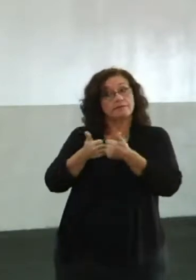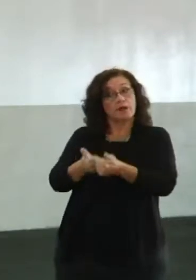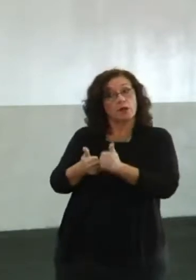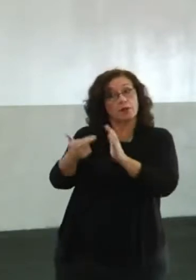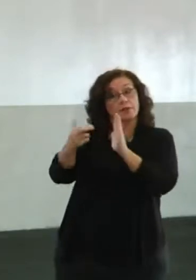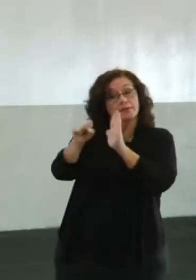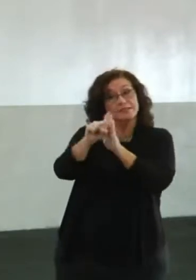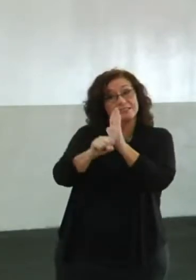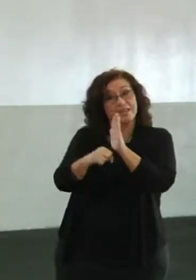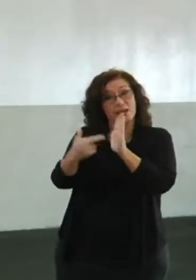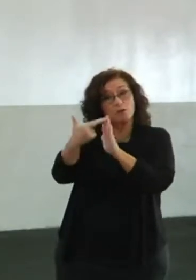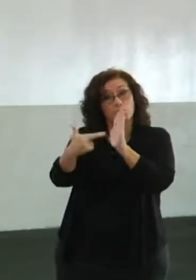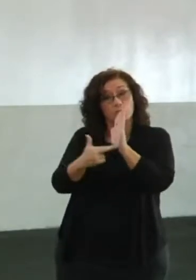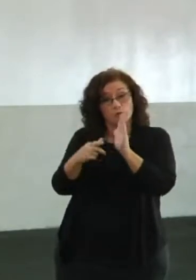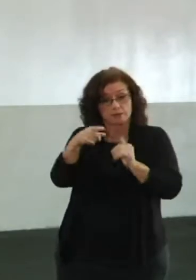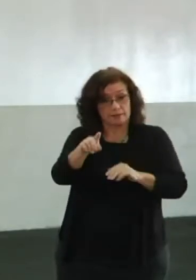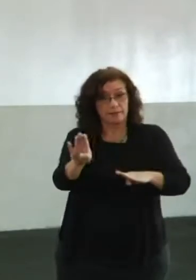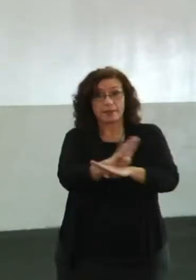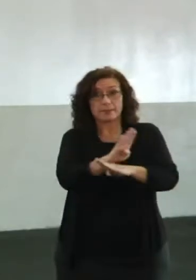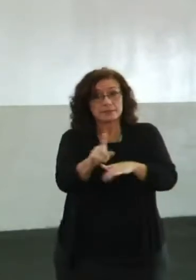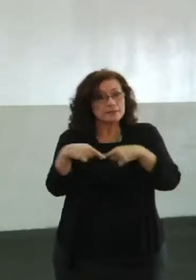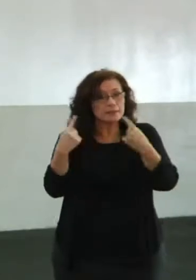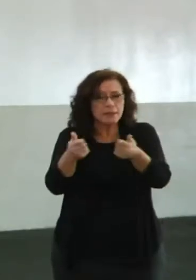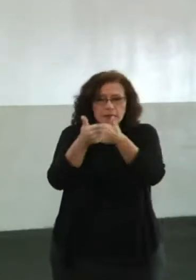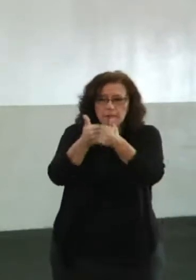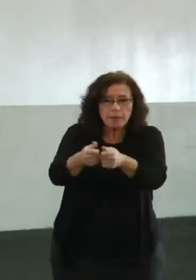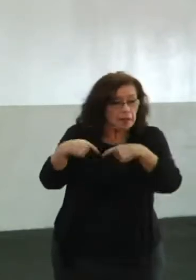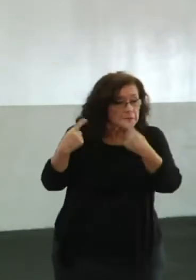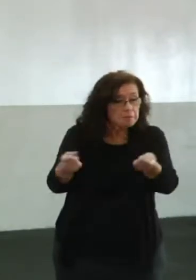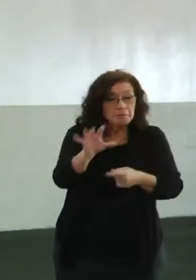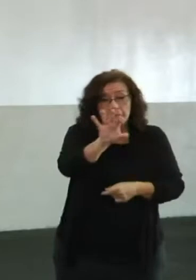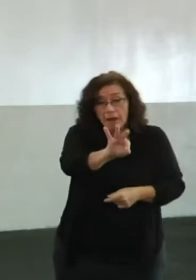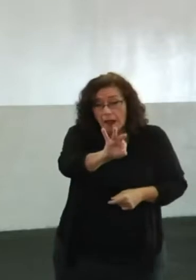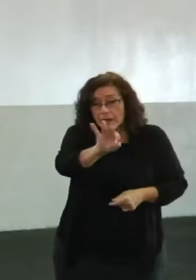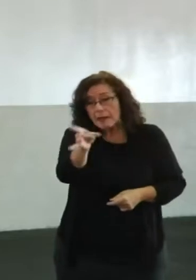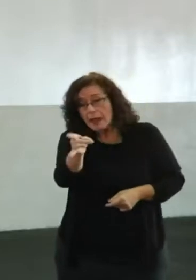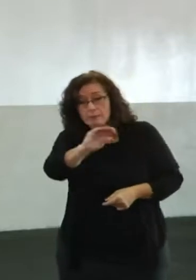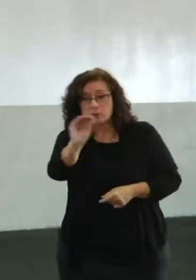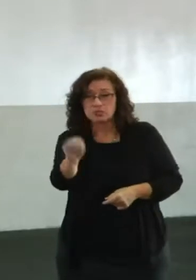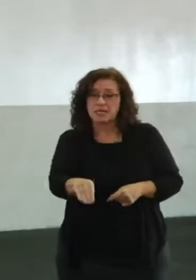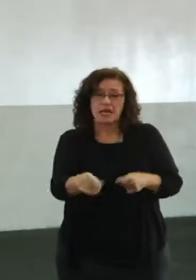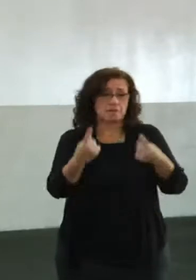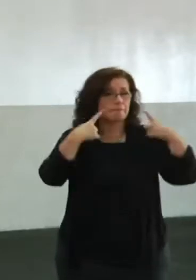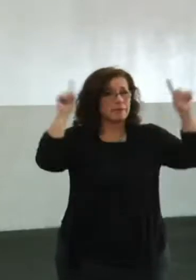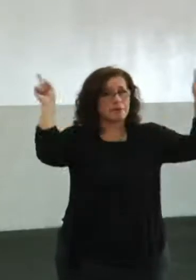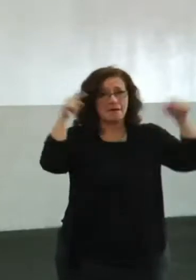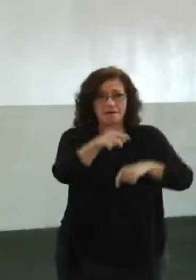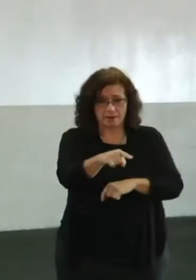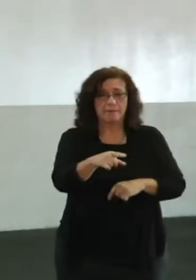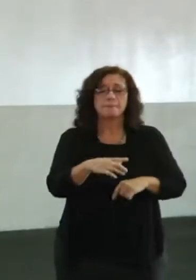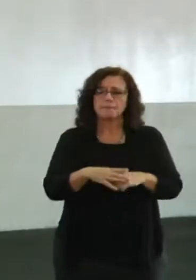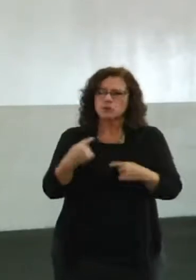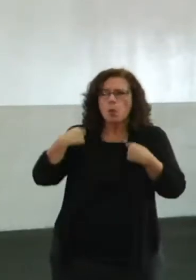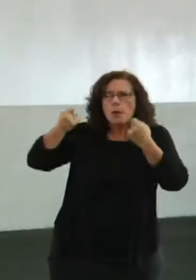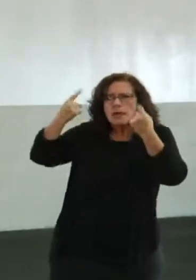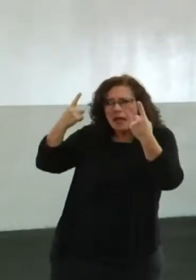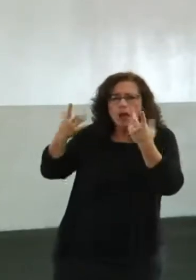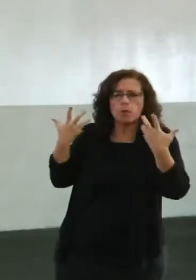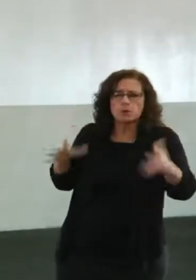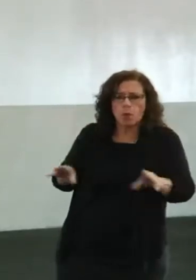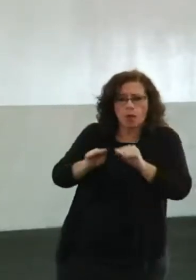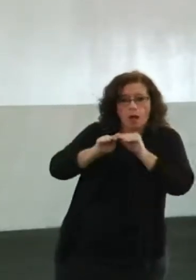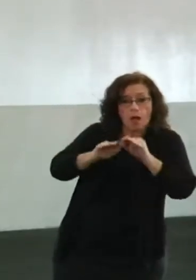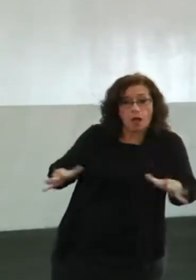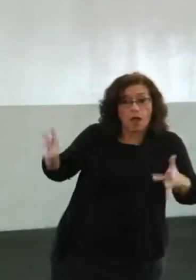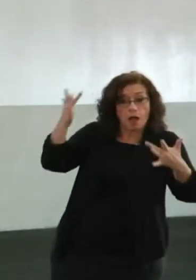are complying at a rate of 99.9%. So we're saying we get it, but let's not take it out on our businesses. We need to